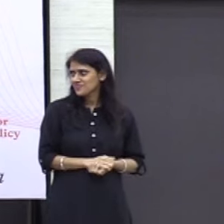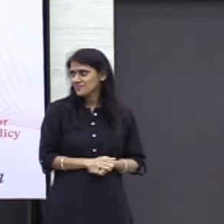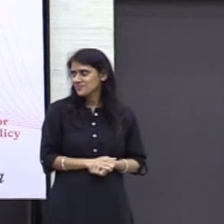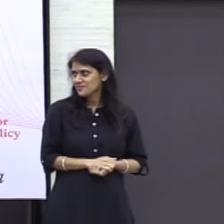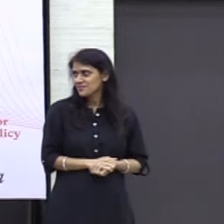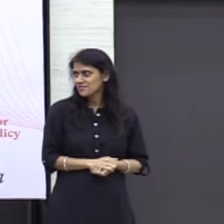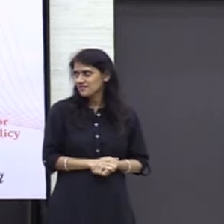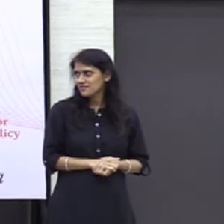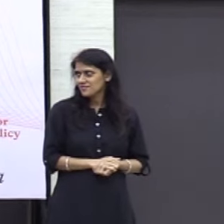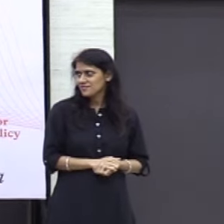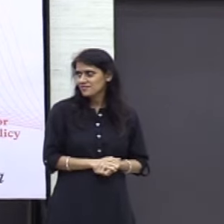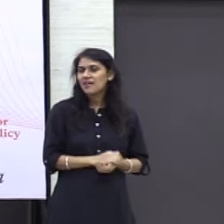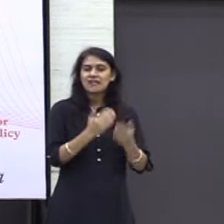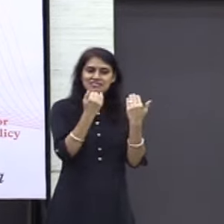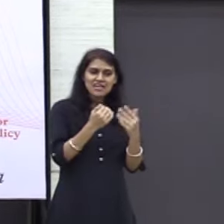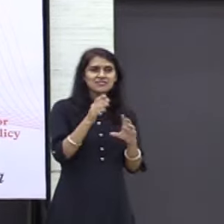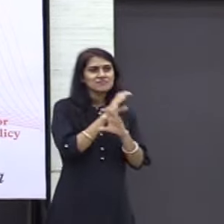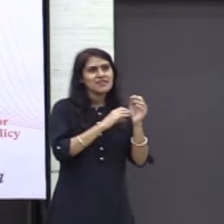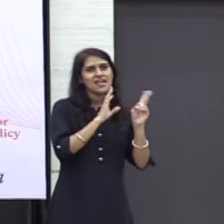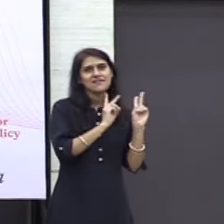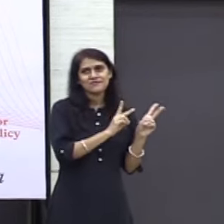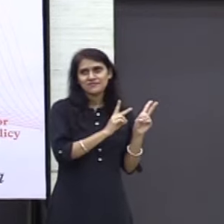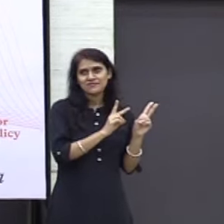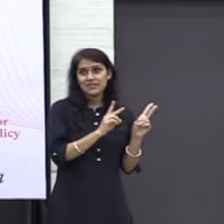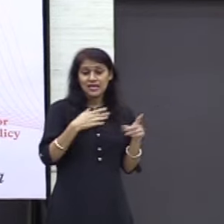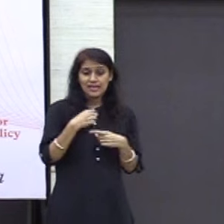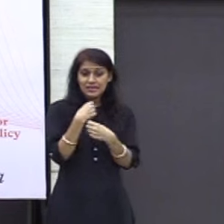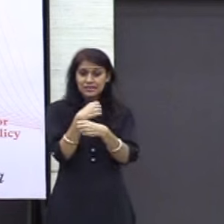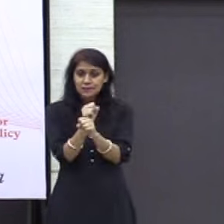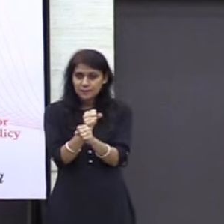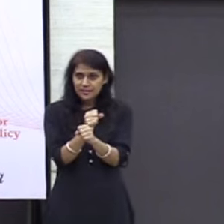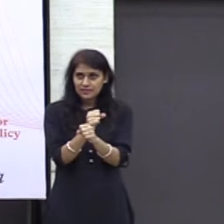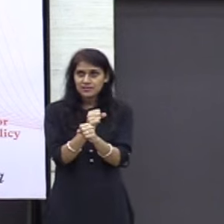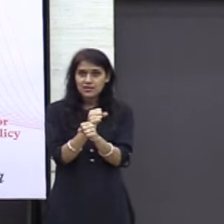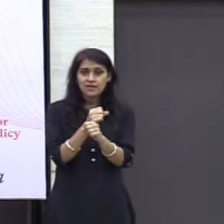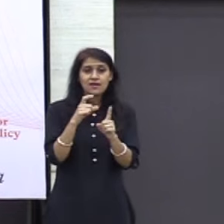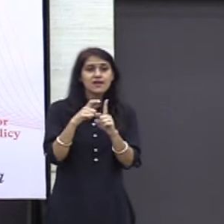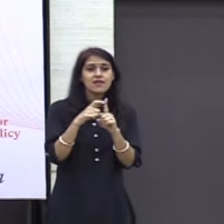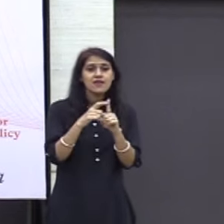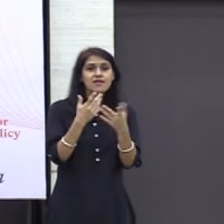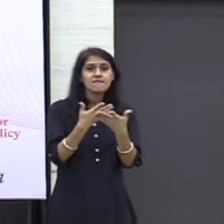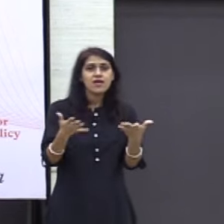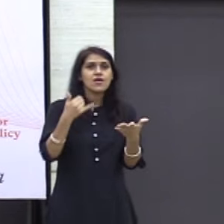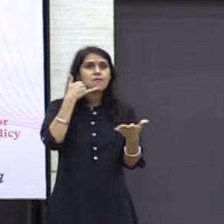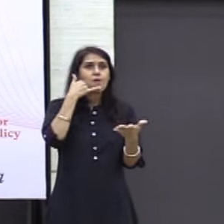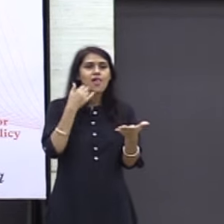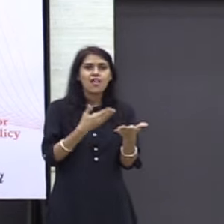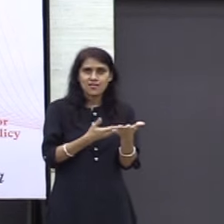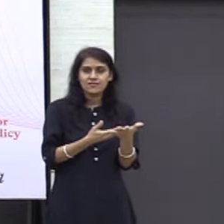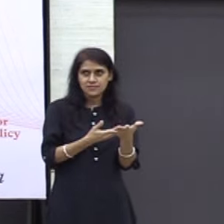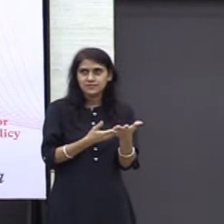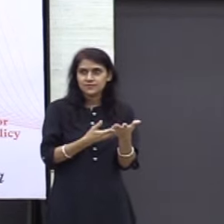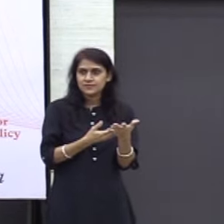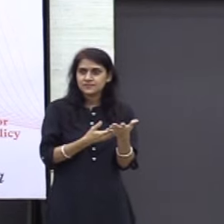So it's still redundant. I developed a device, a mobile device,